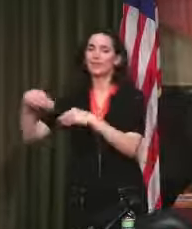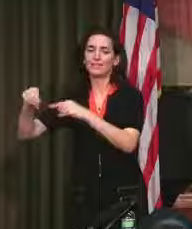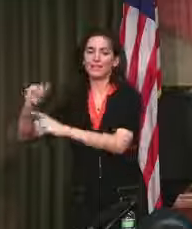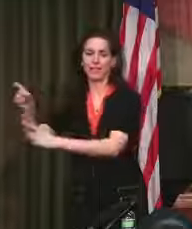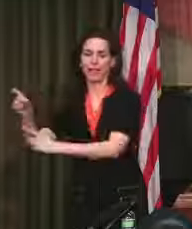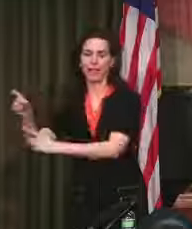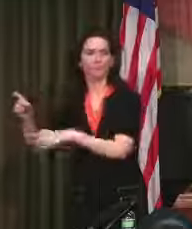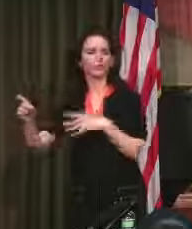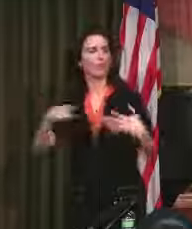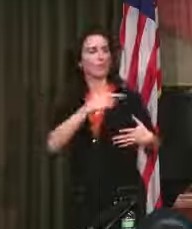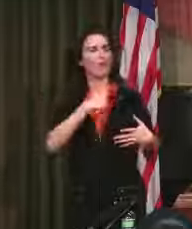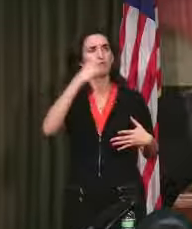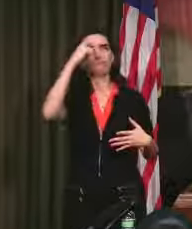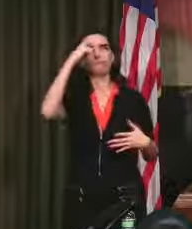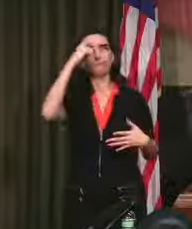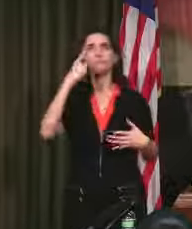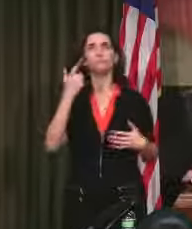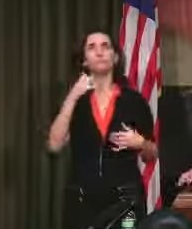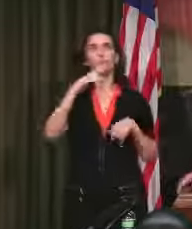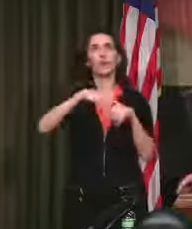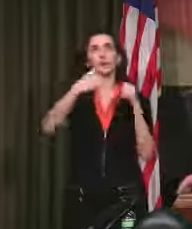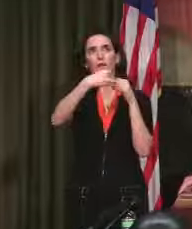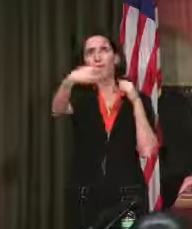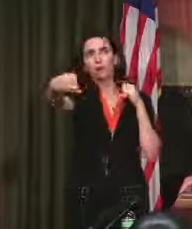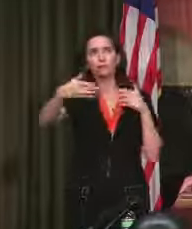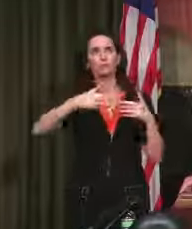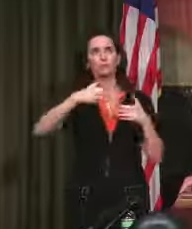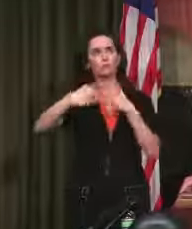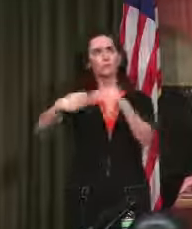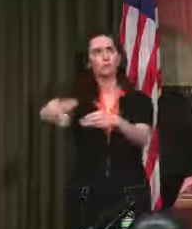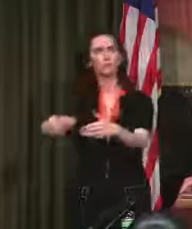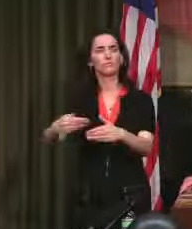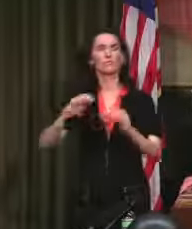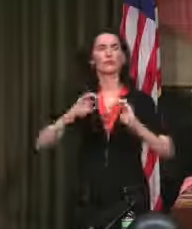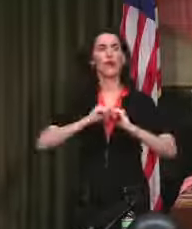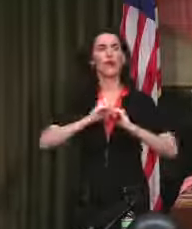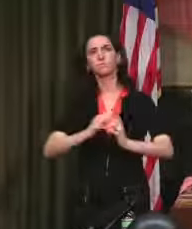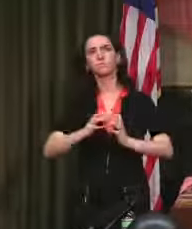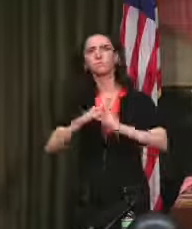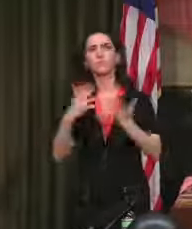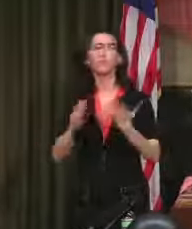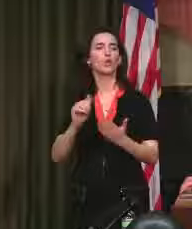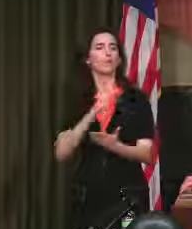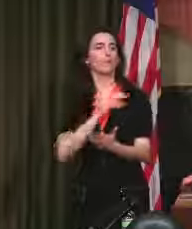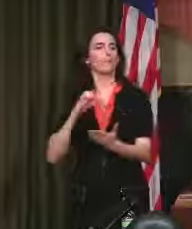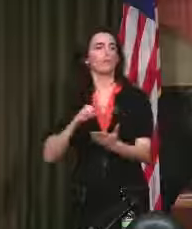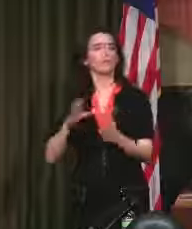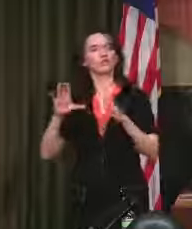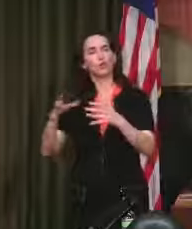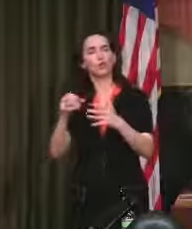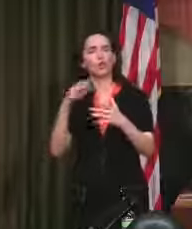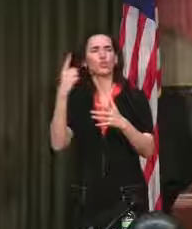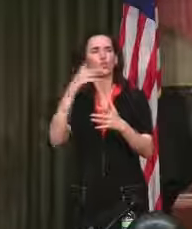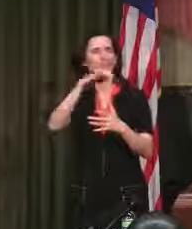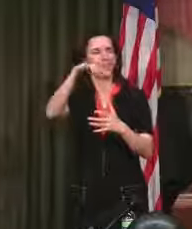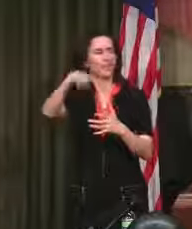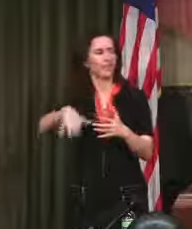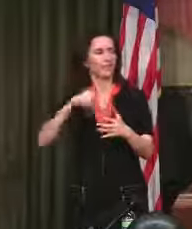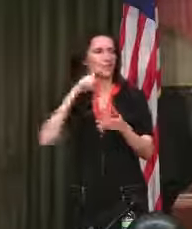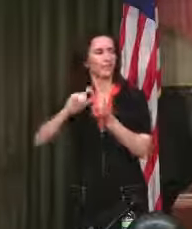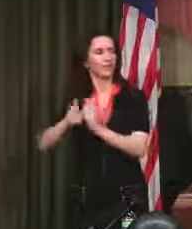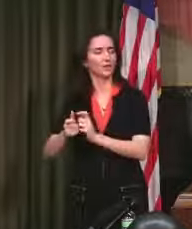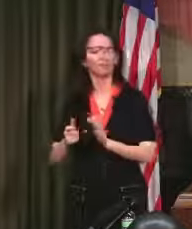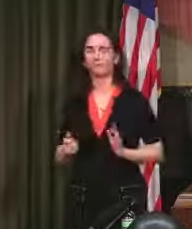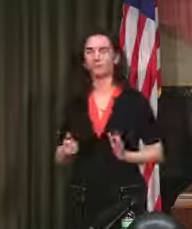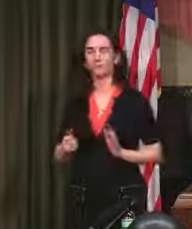certain timeline that you have in place with creating maybe another commission or something to that extent?